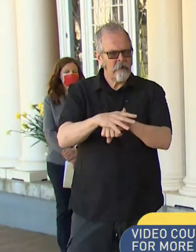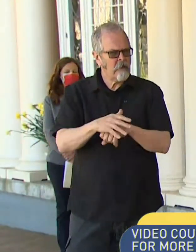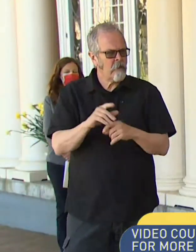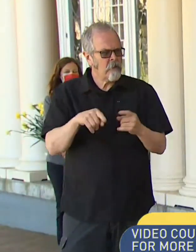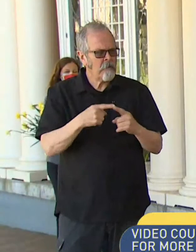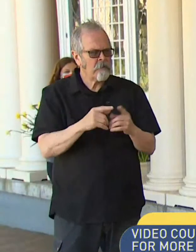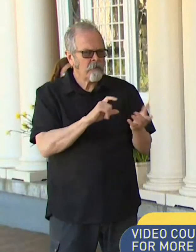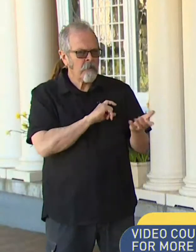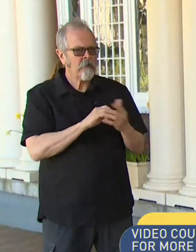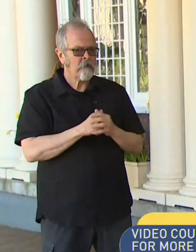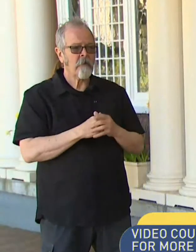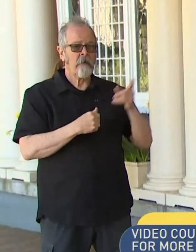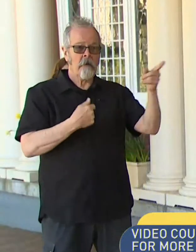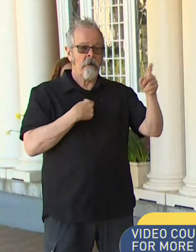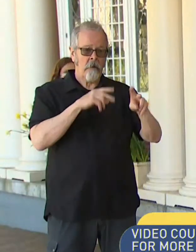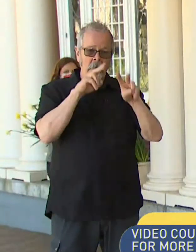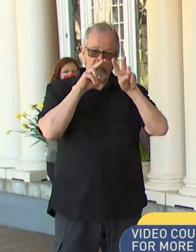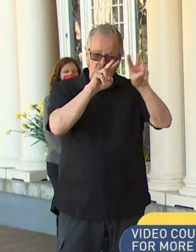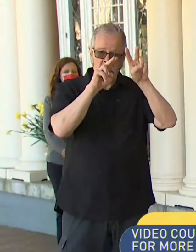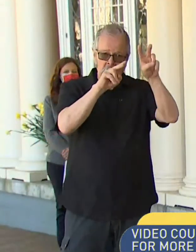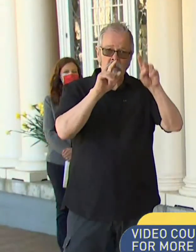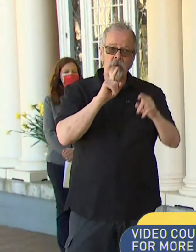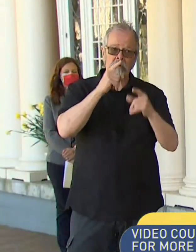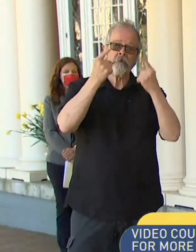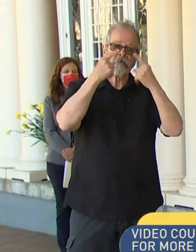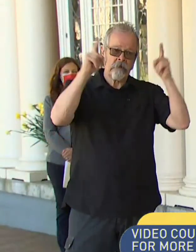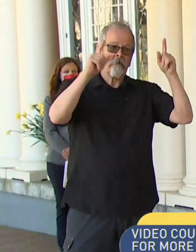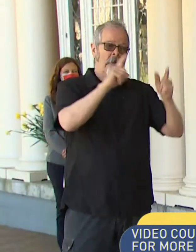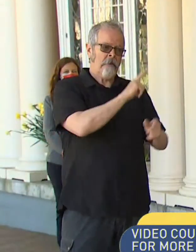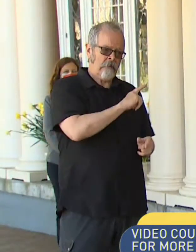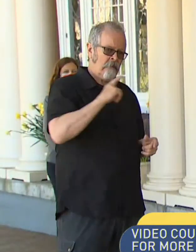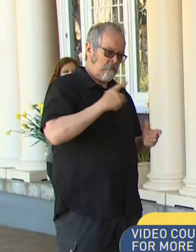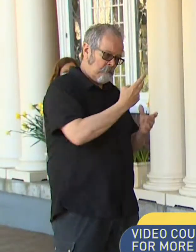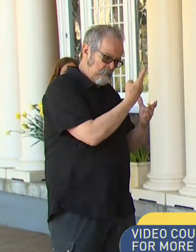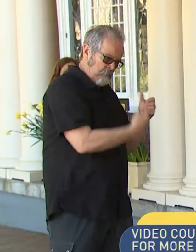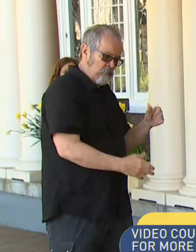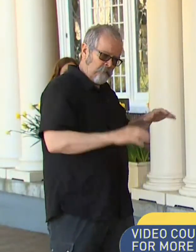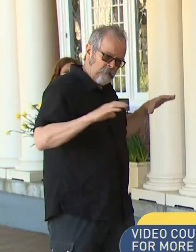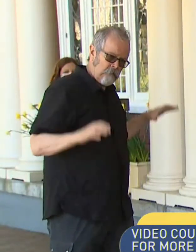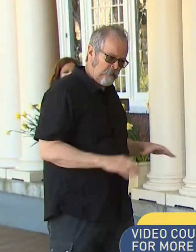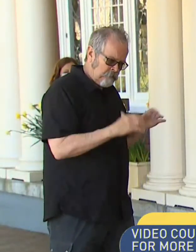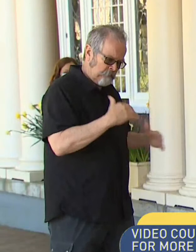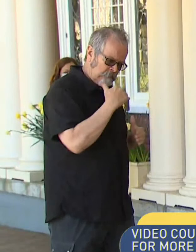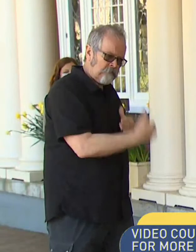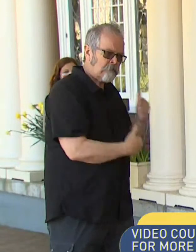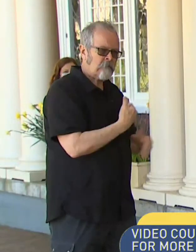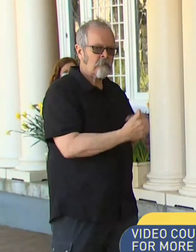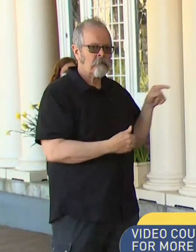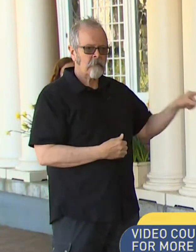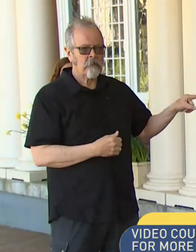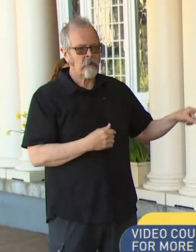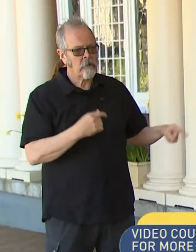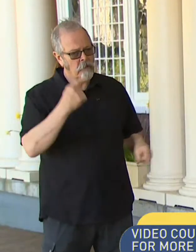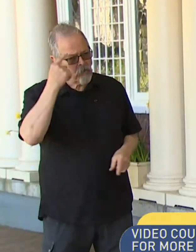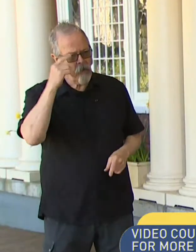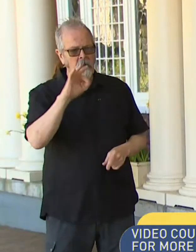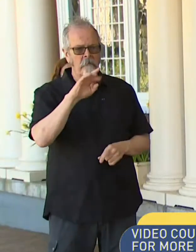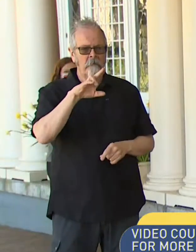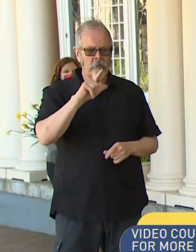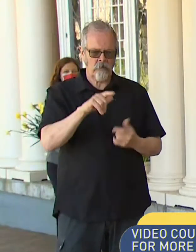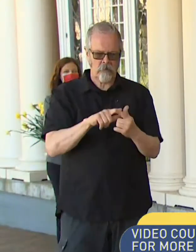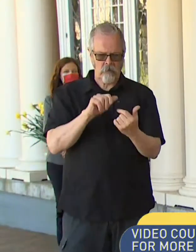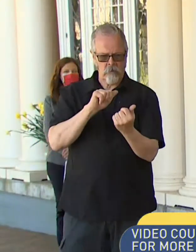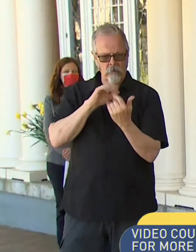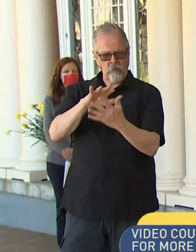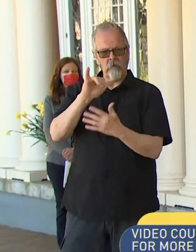real successes on this because I think the legislature has been both active and thoughtful on approaching this on a variety